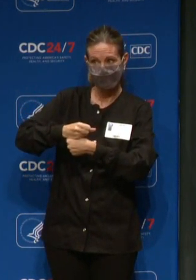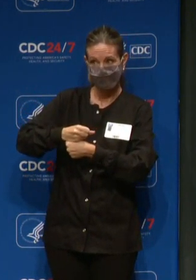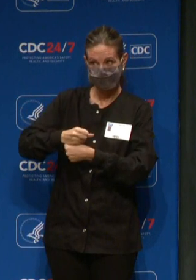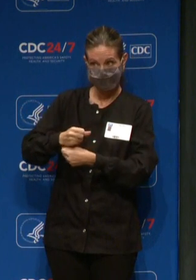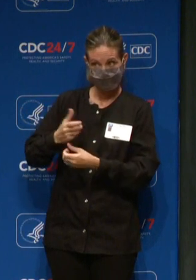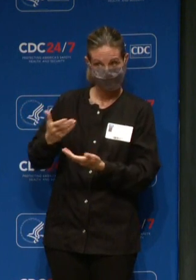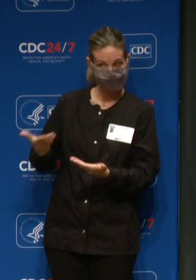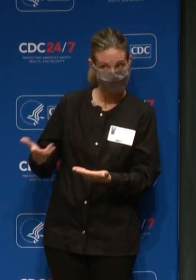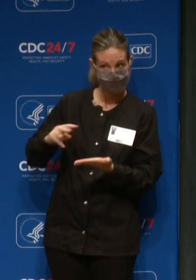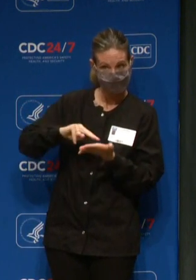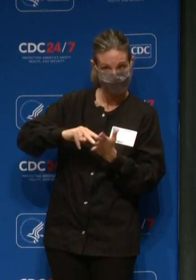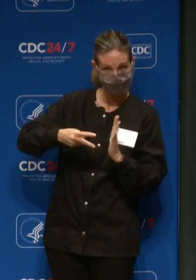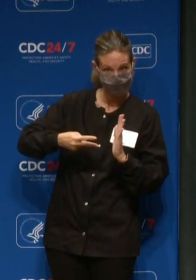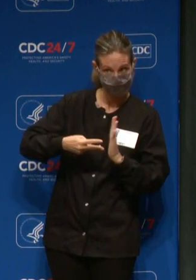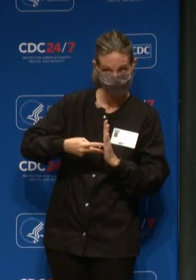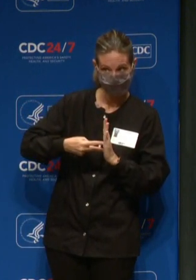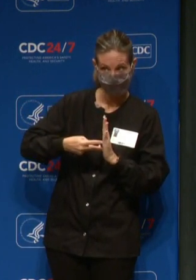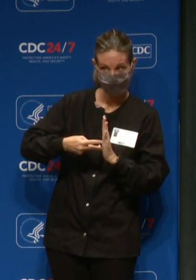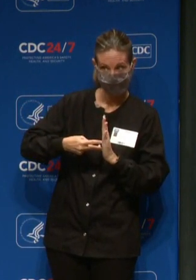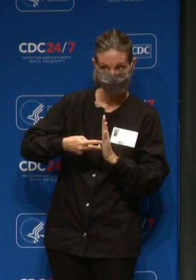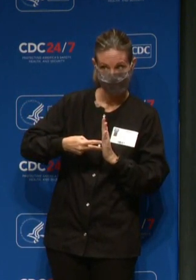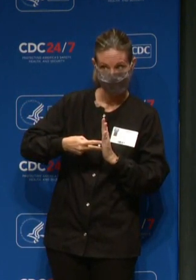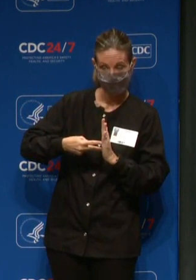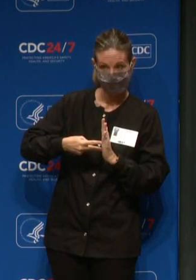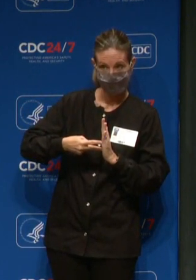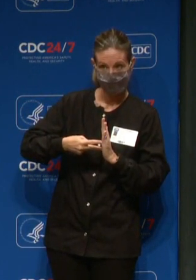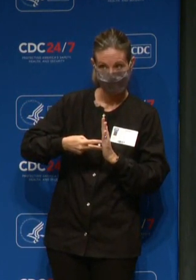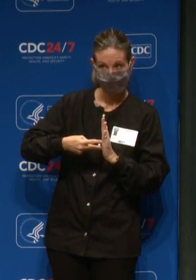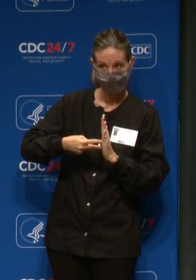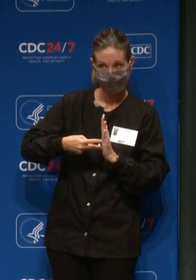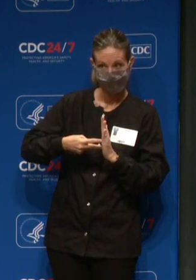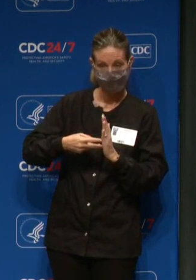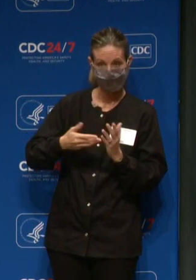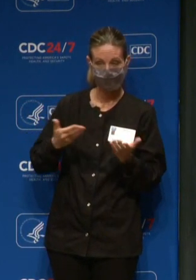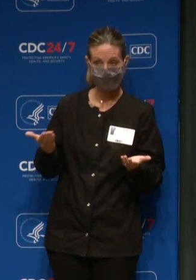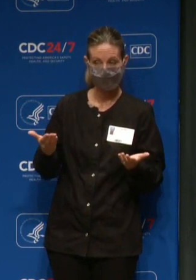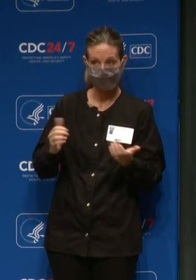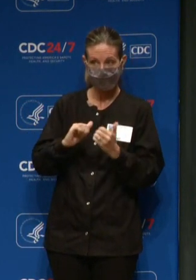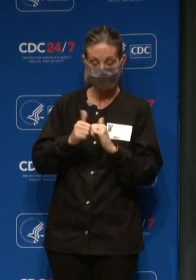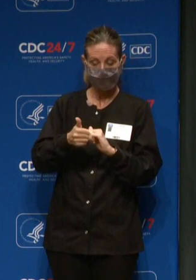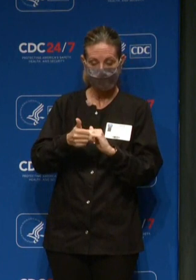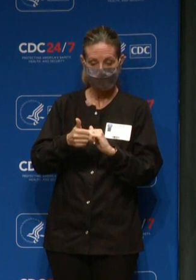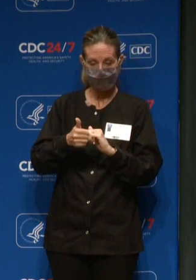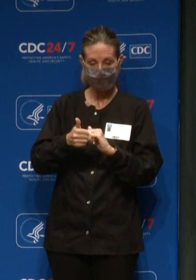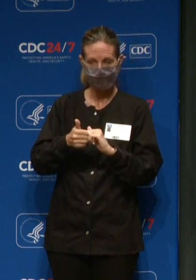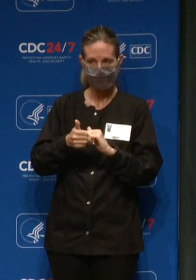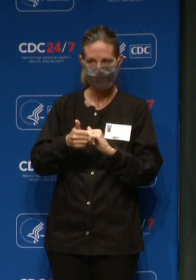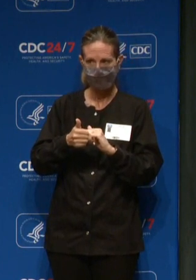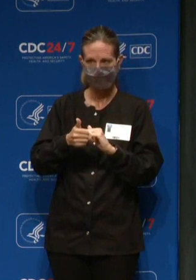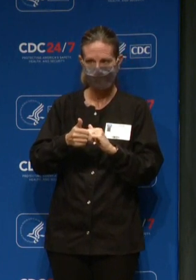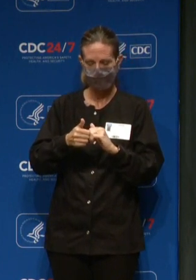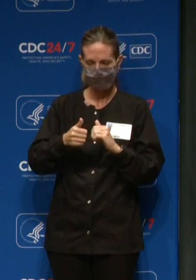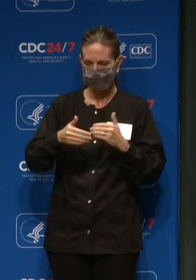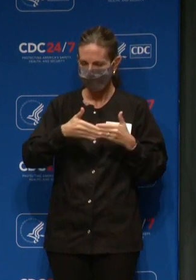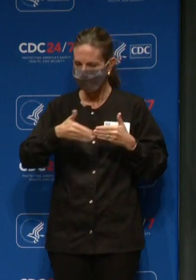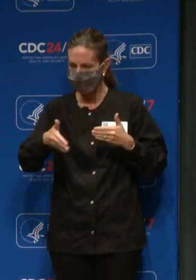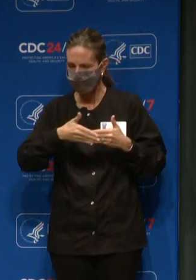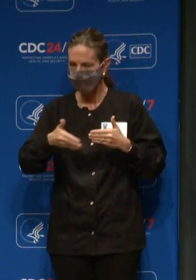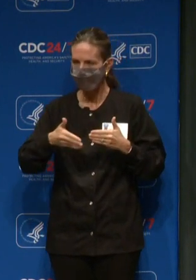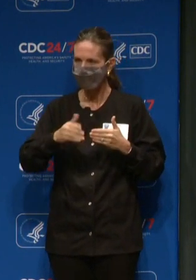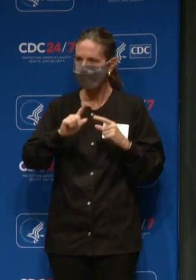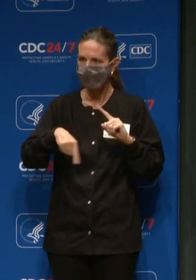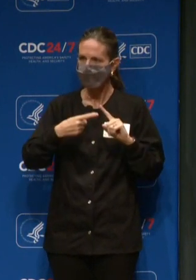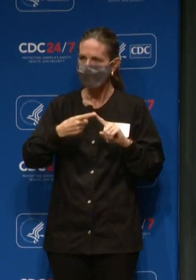Does that mean how widely and how long do you think it could be before a vaccine